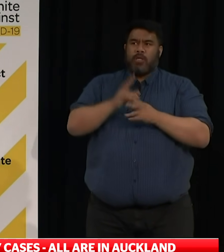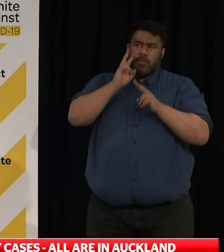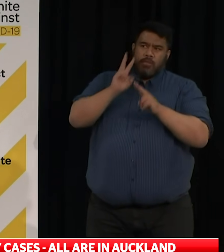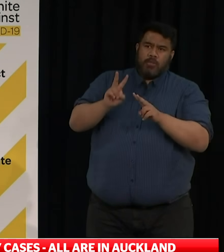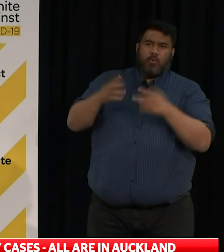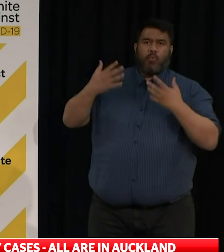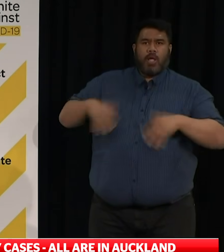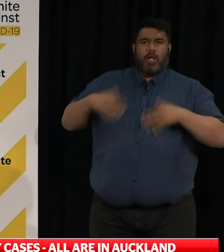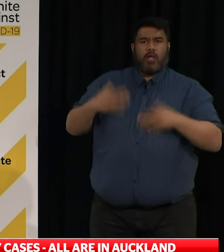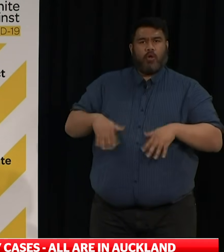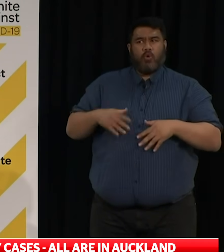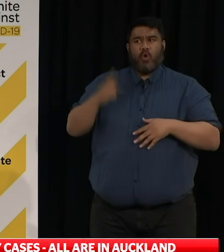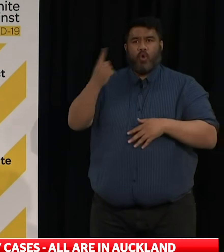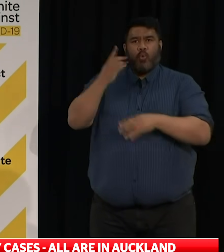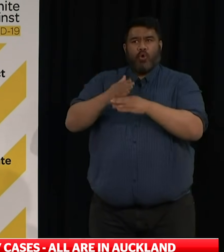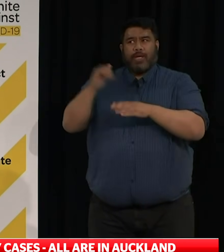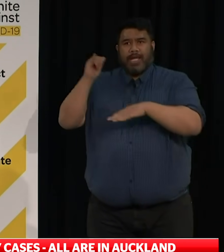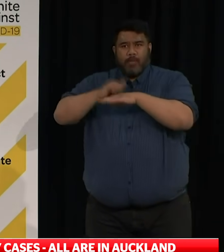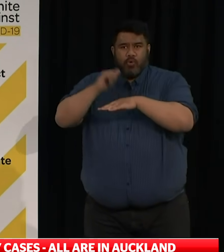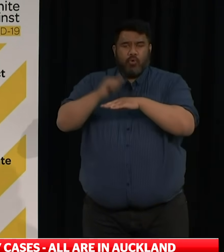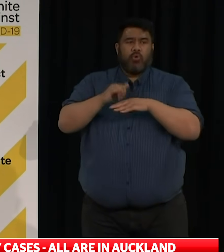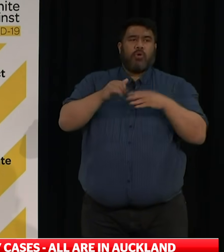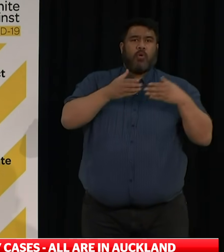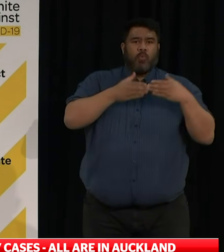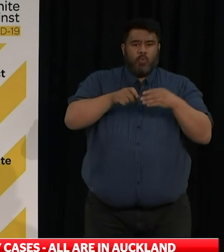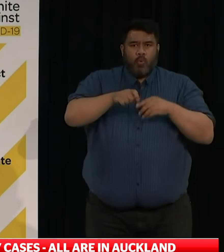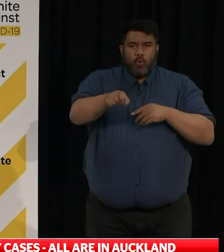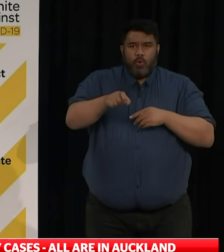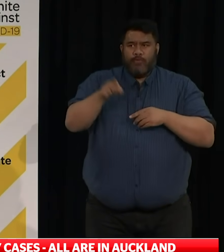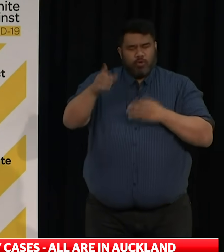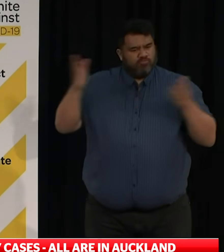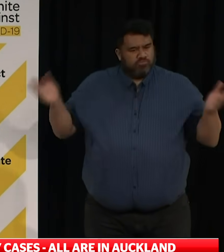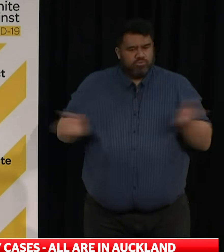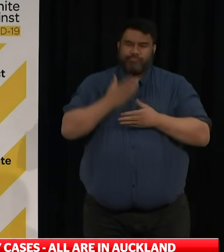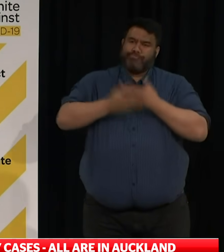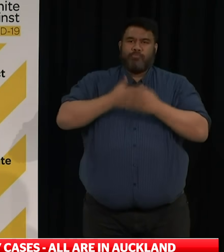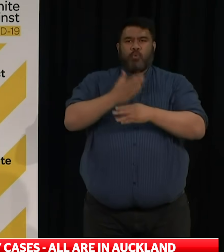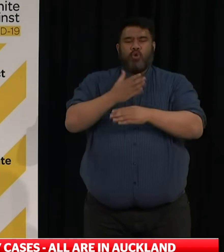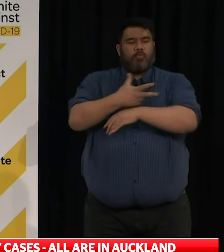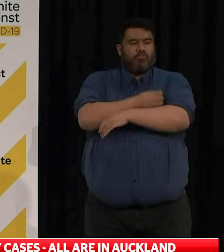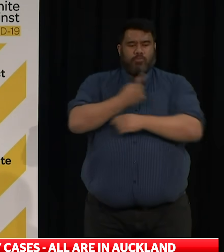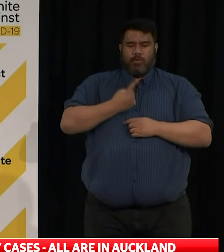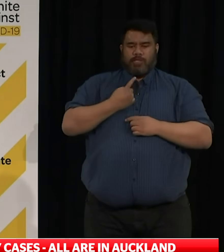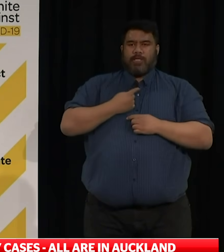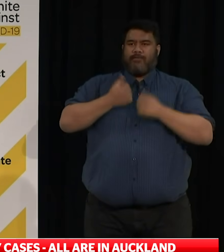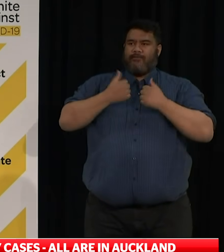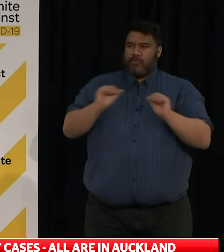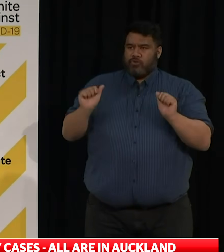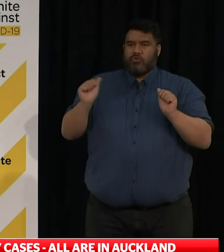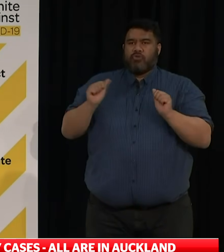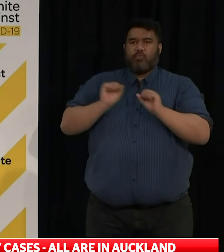of the work that our border workers have been doing to ensure that they are getting on with the job and getting vaccinated to protect themselves and to protect